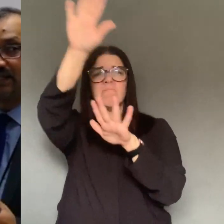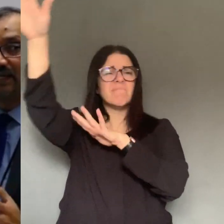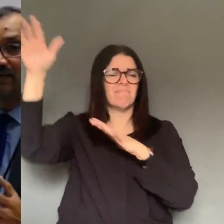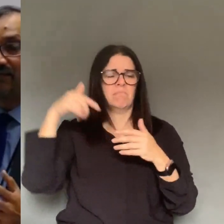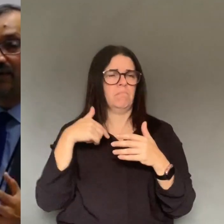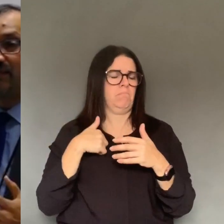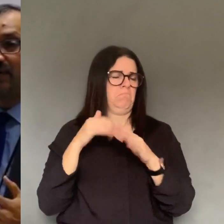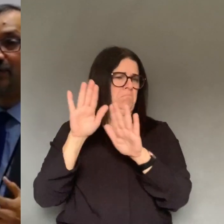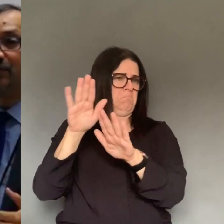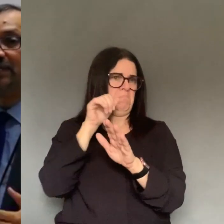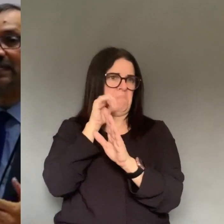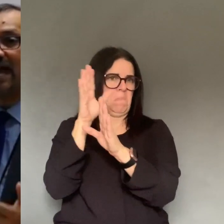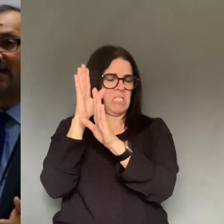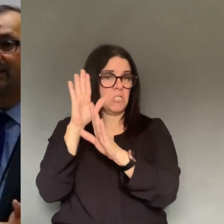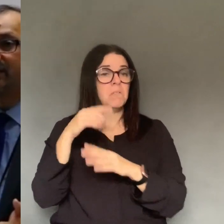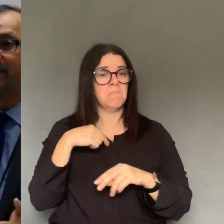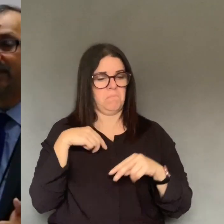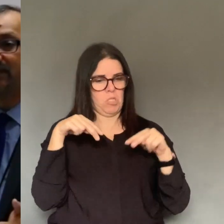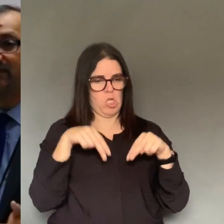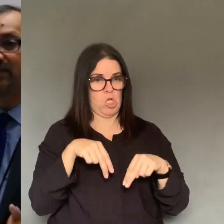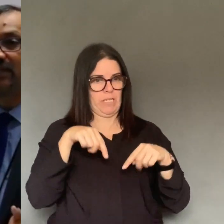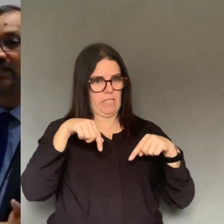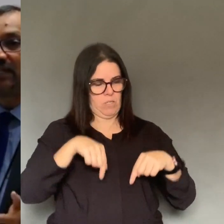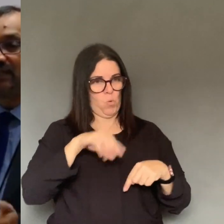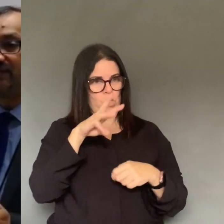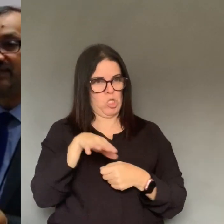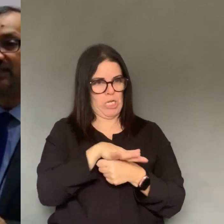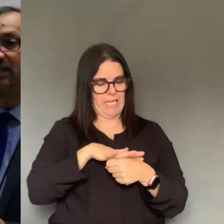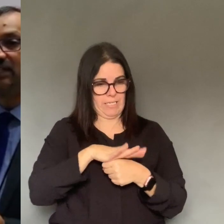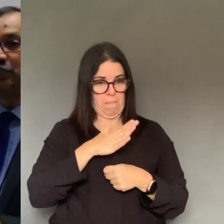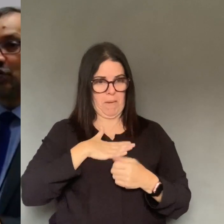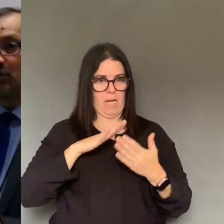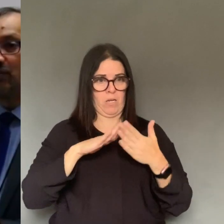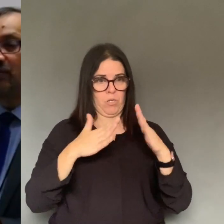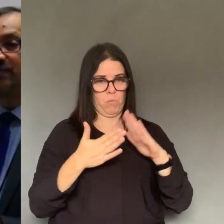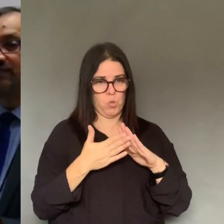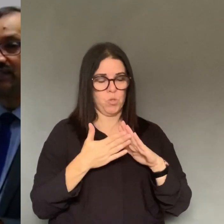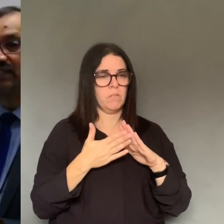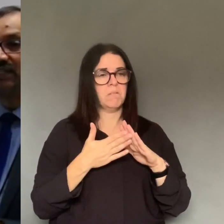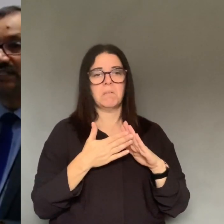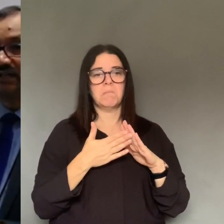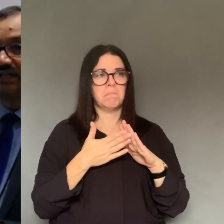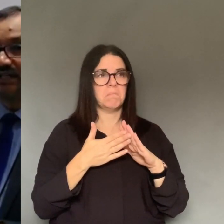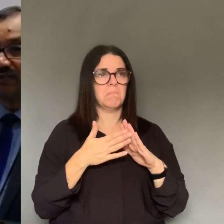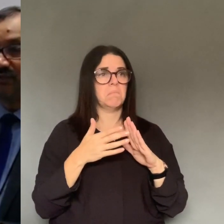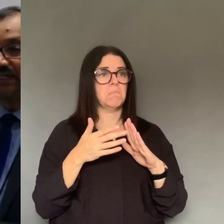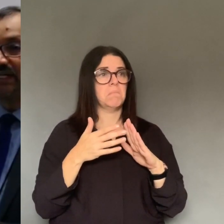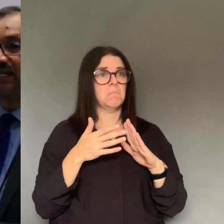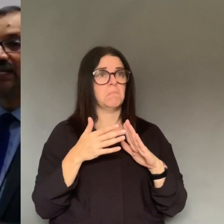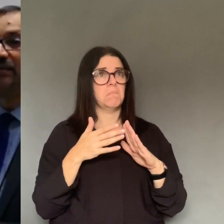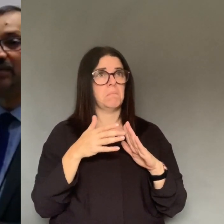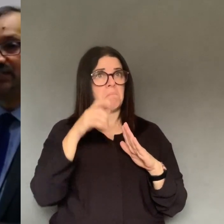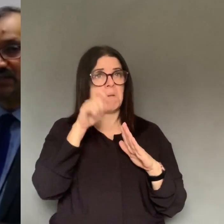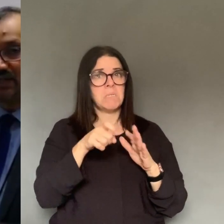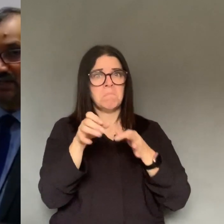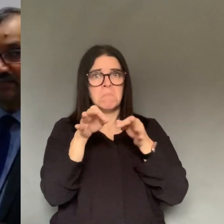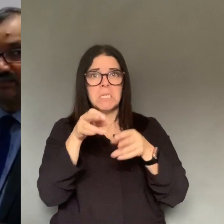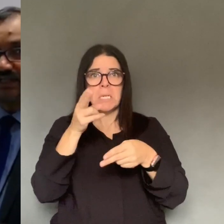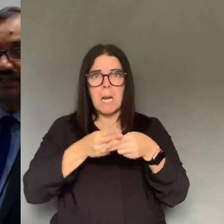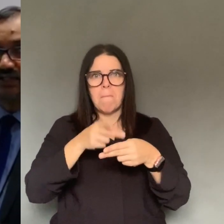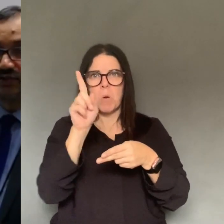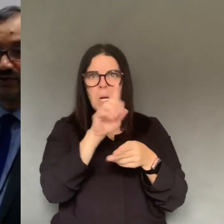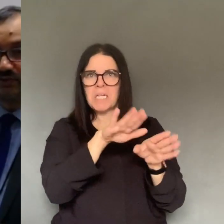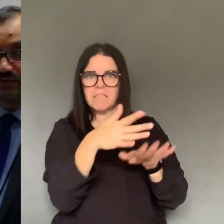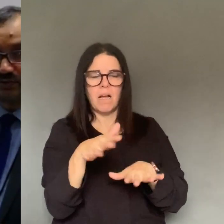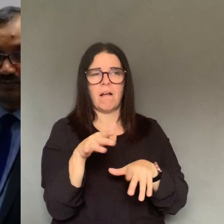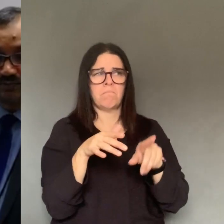said, from a really action perspective, the facilities know which facilities are in outbreak, and measures are in